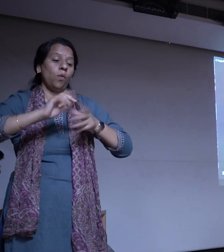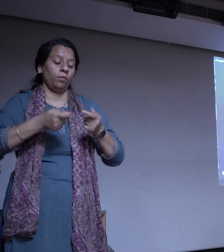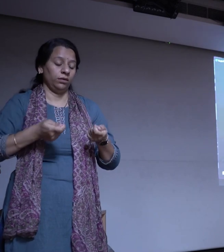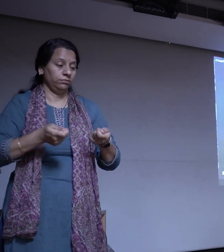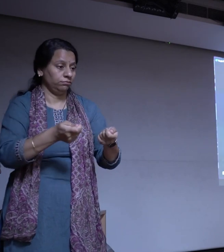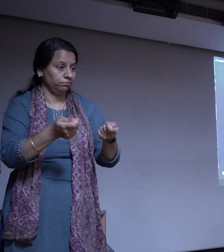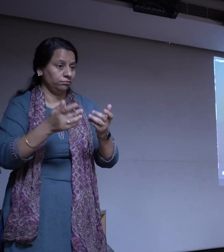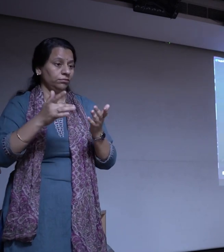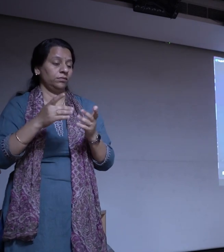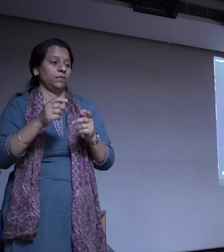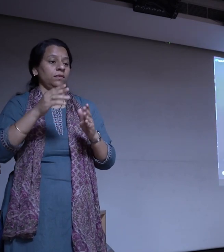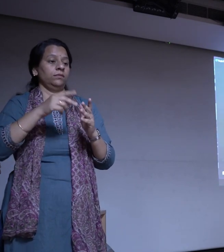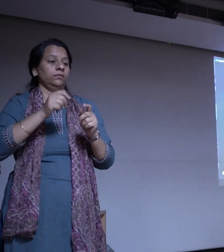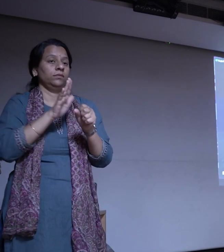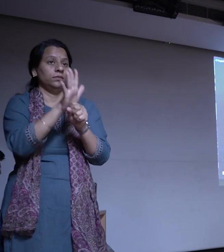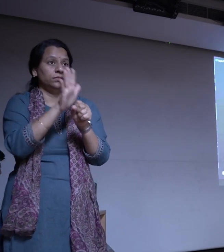inventions